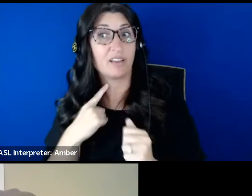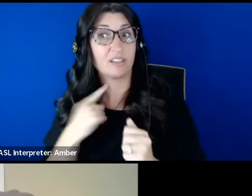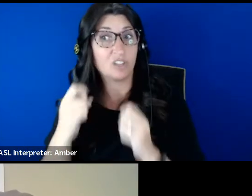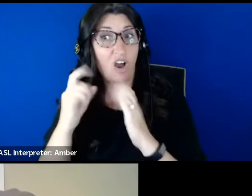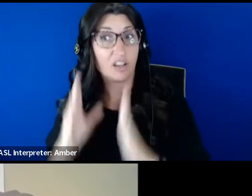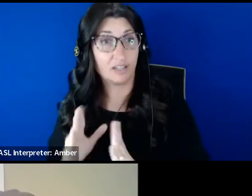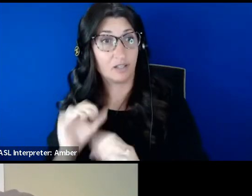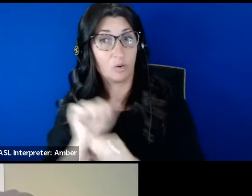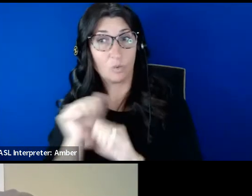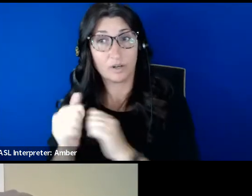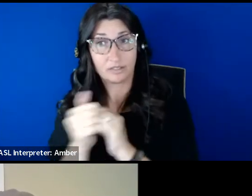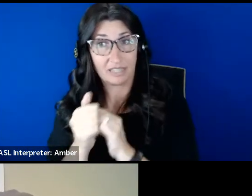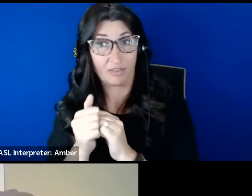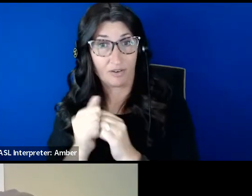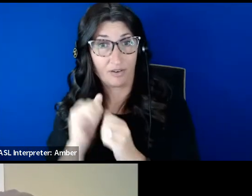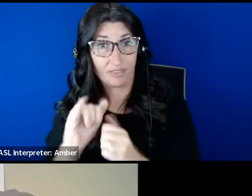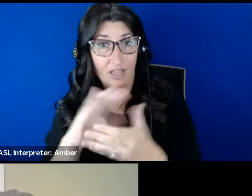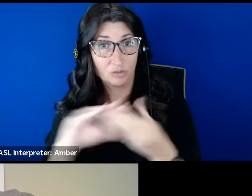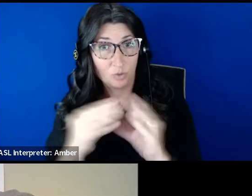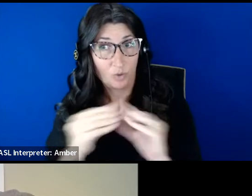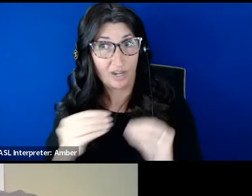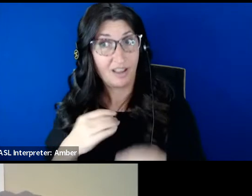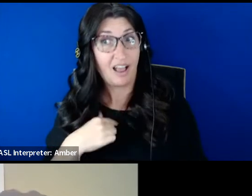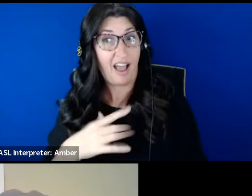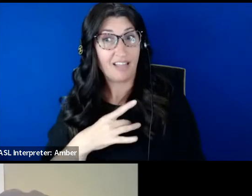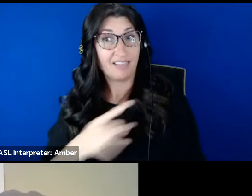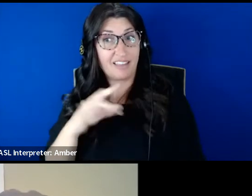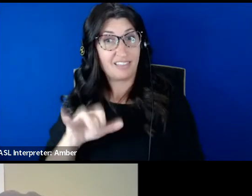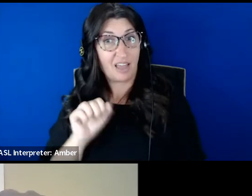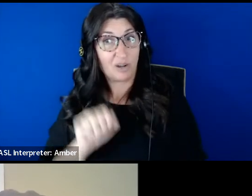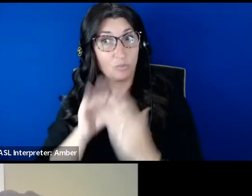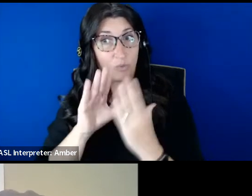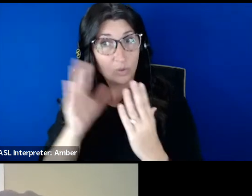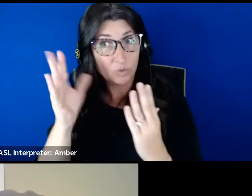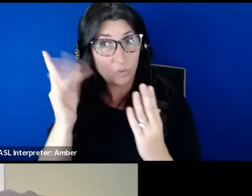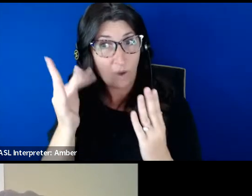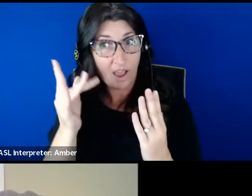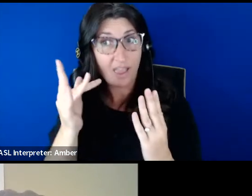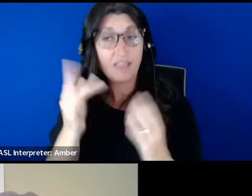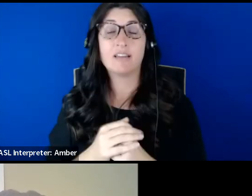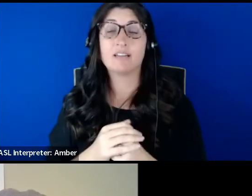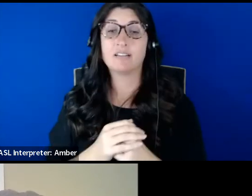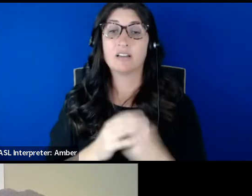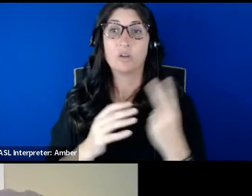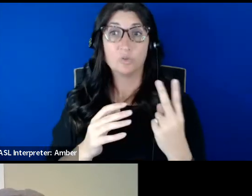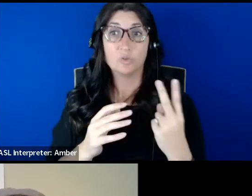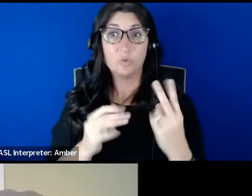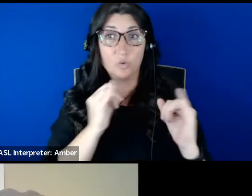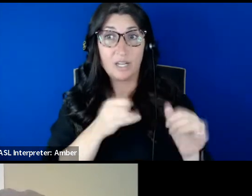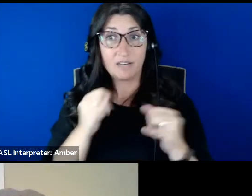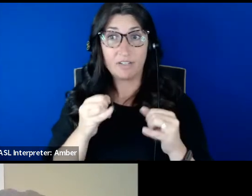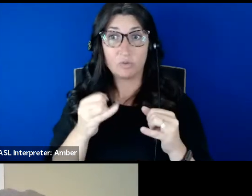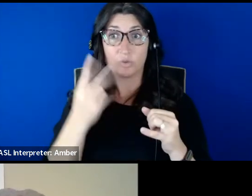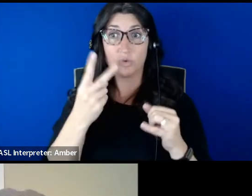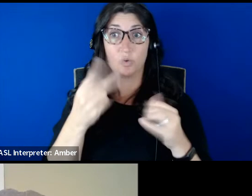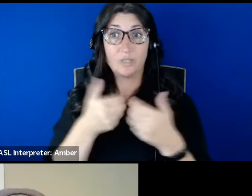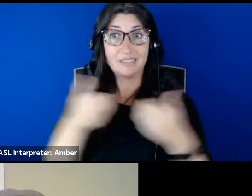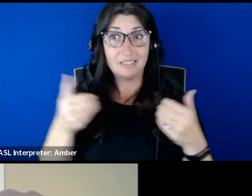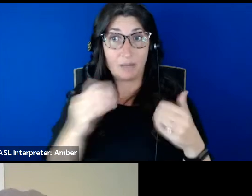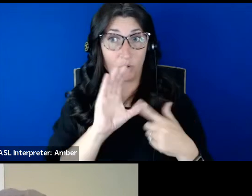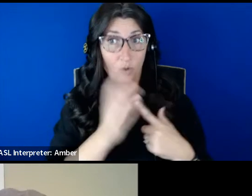because what I like about that particular way of doing it is that two individuals coming from two different cultures, they have